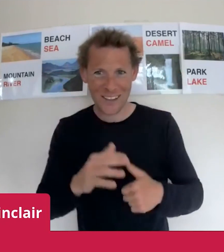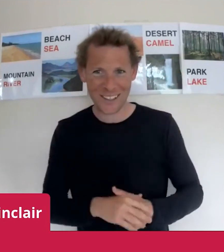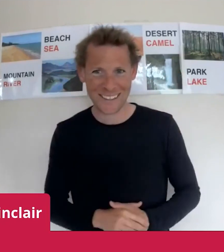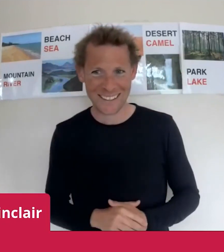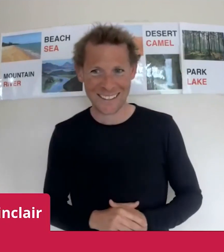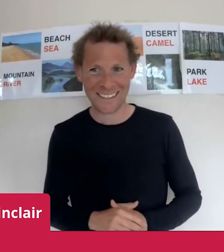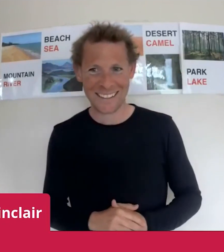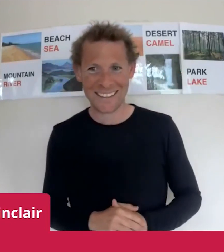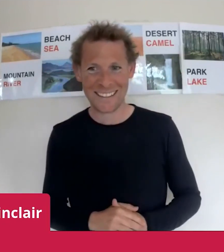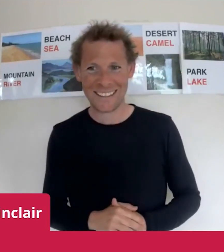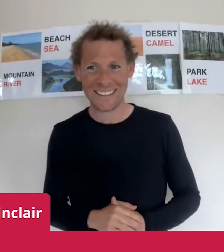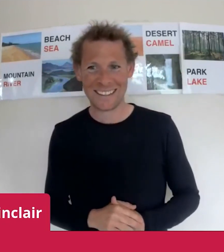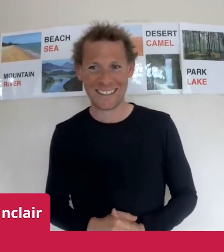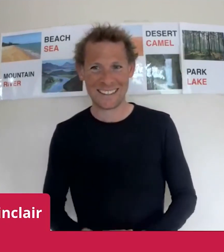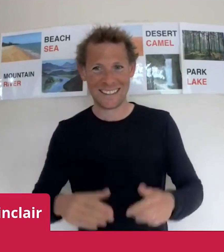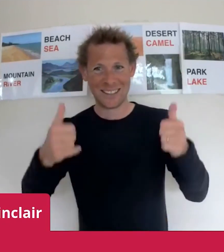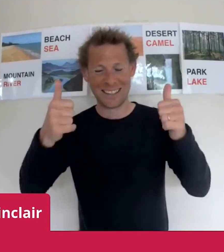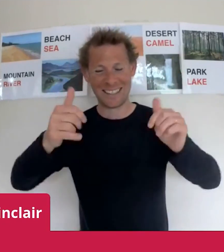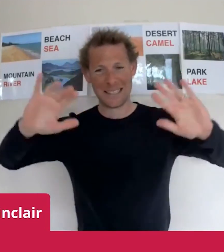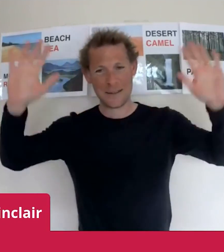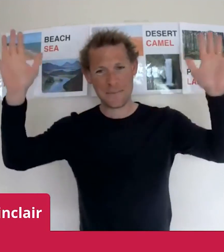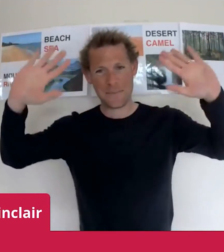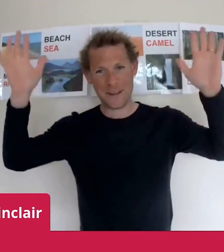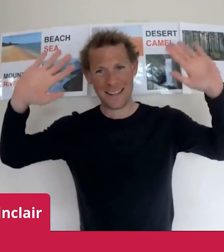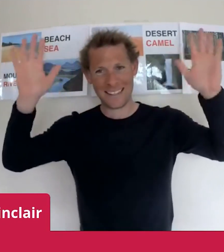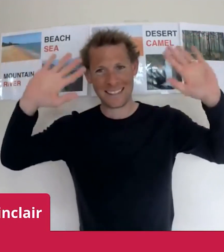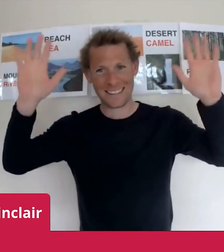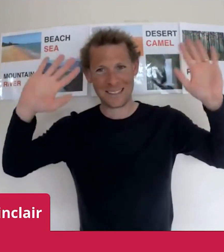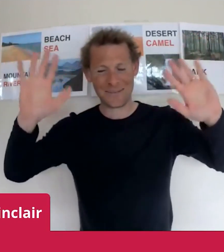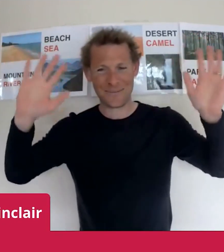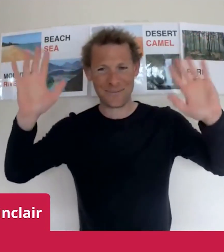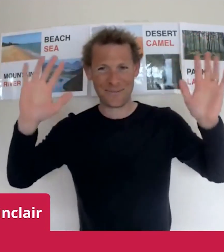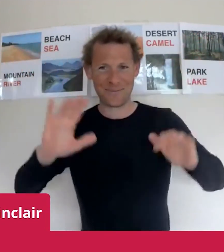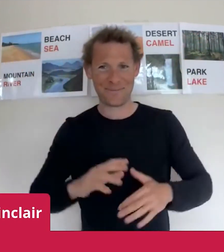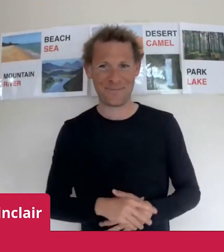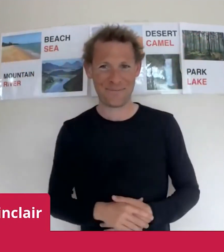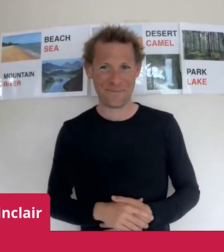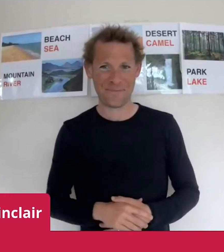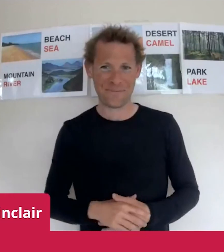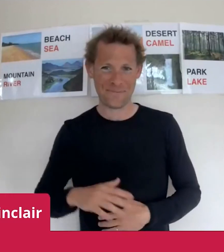it's going to be good weather, hey? Great. Bye, everyone. Bye.